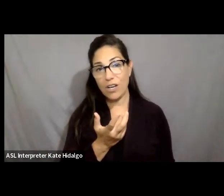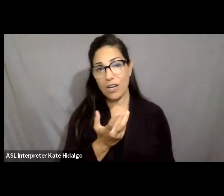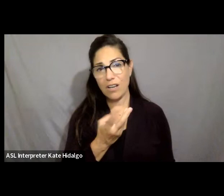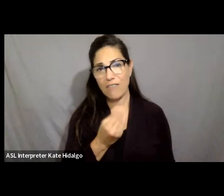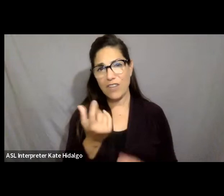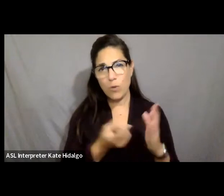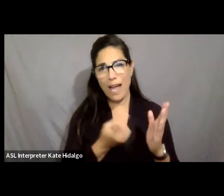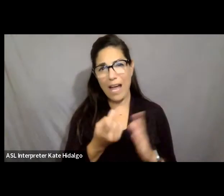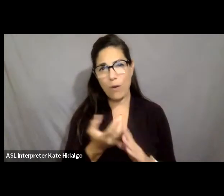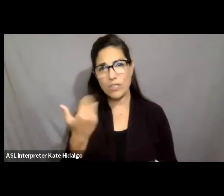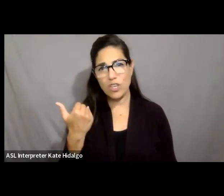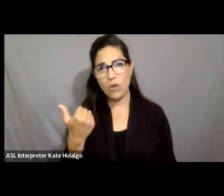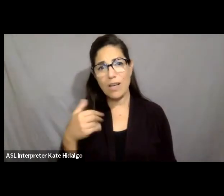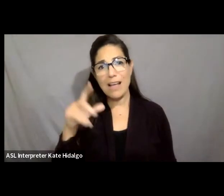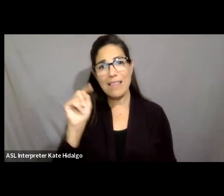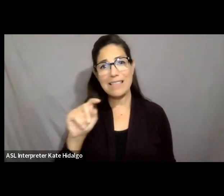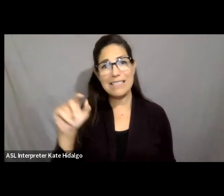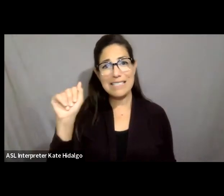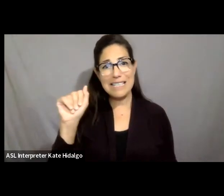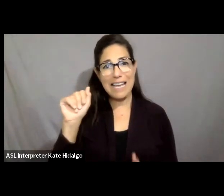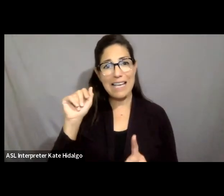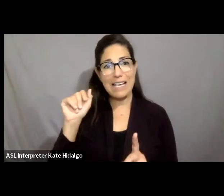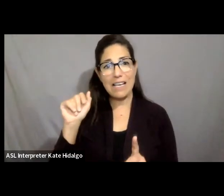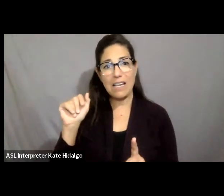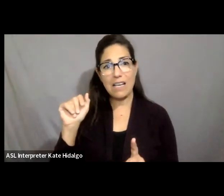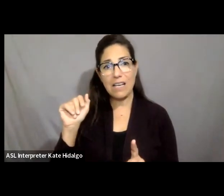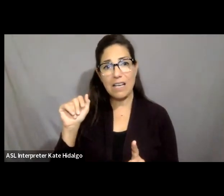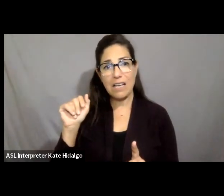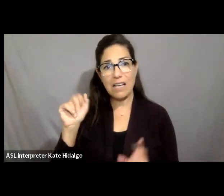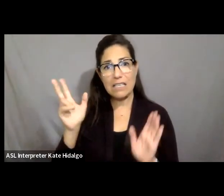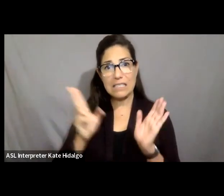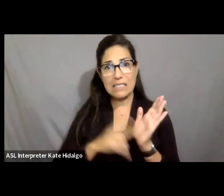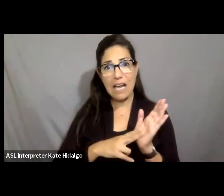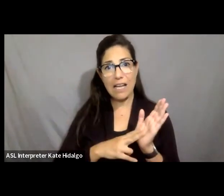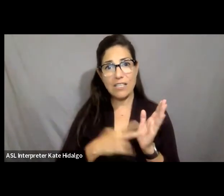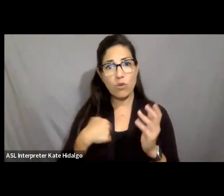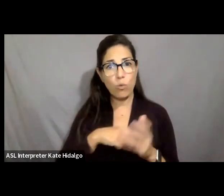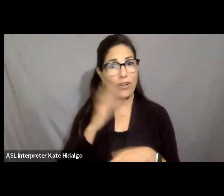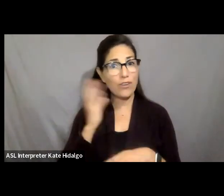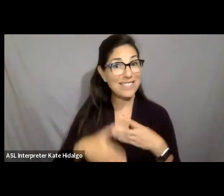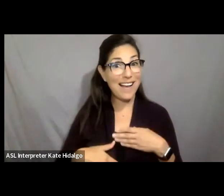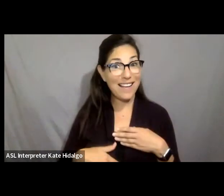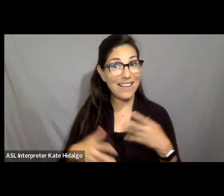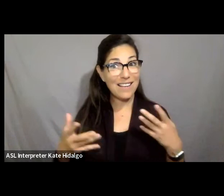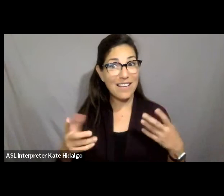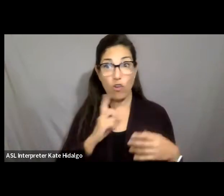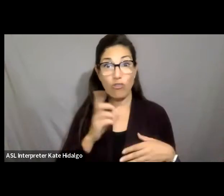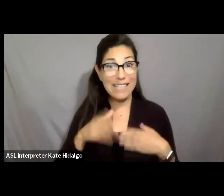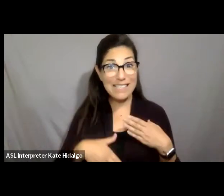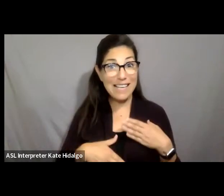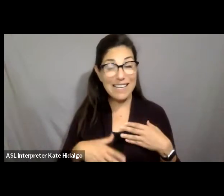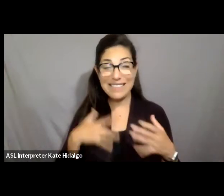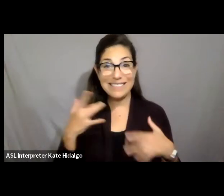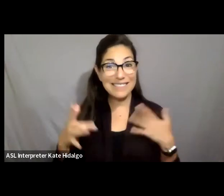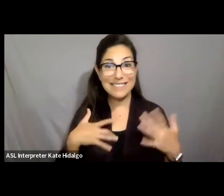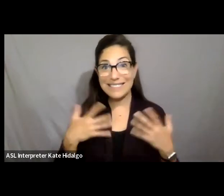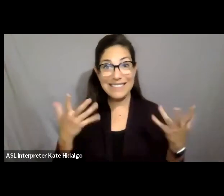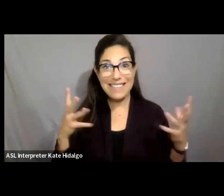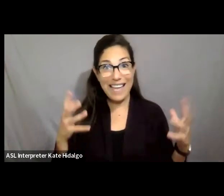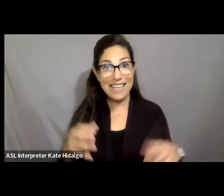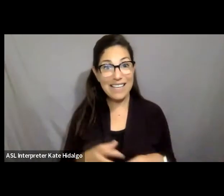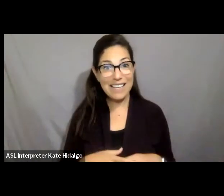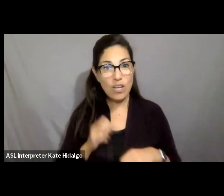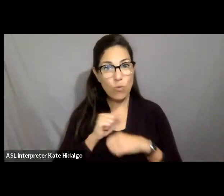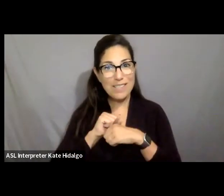hours ago, the TA is signed. Yeah, we're done, right? Really, we're done. Really done. That makes me excited. And we